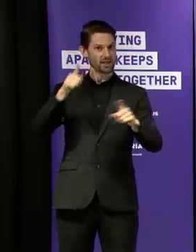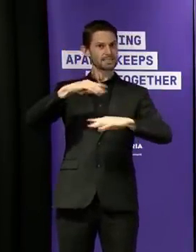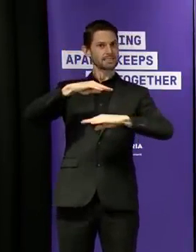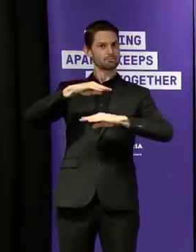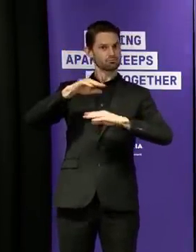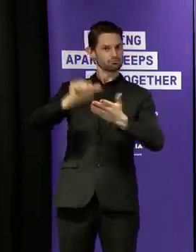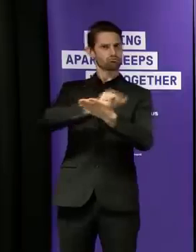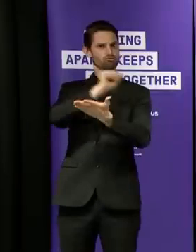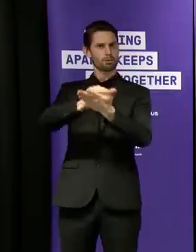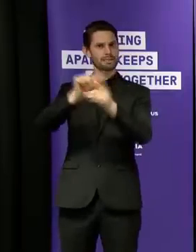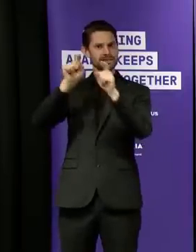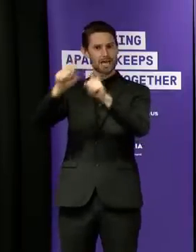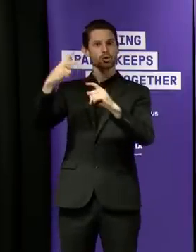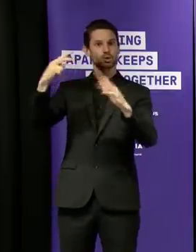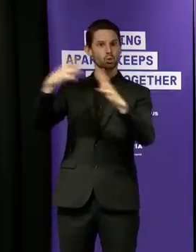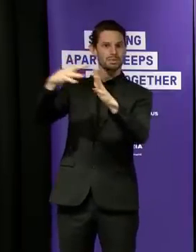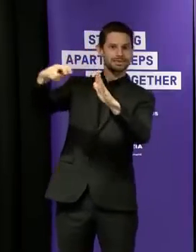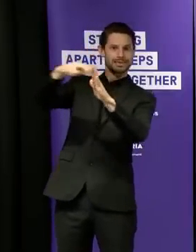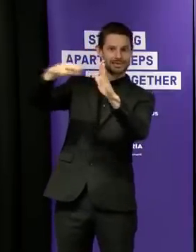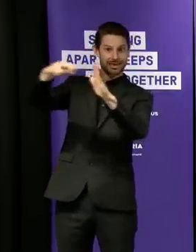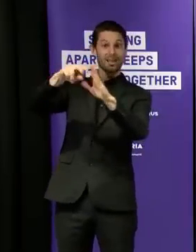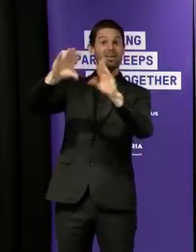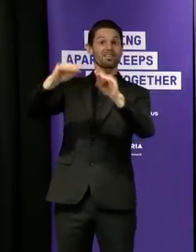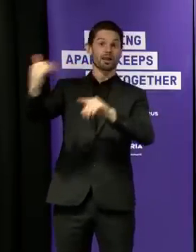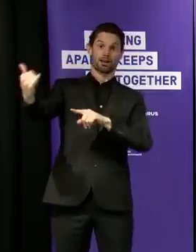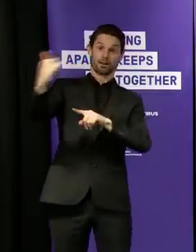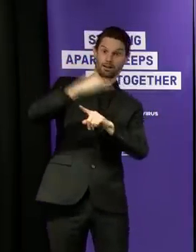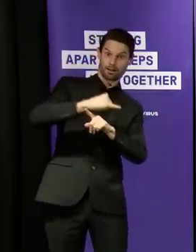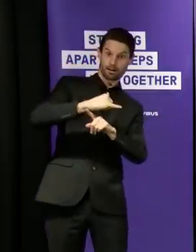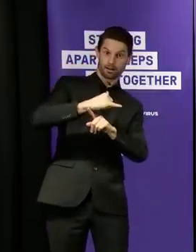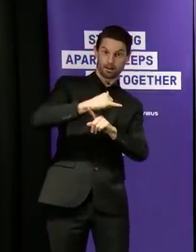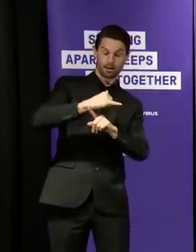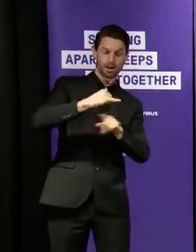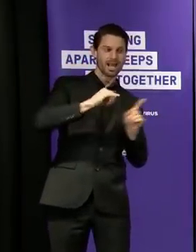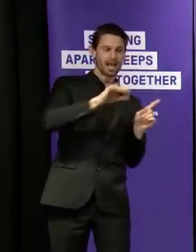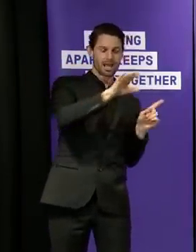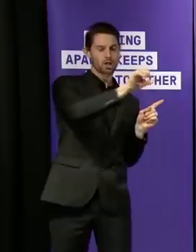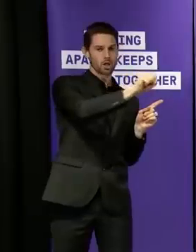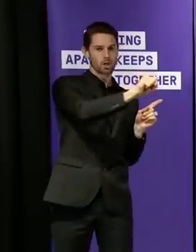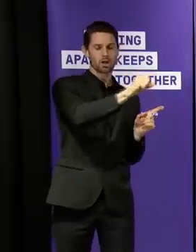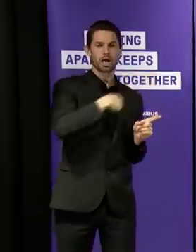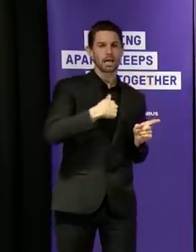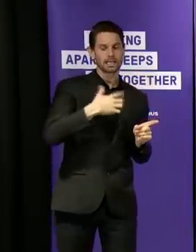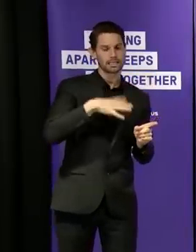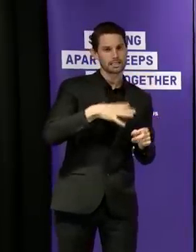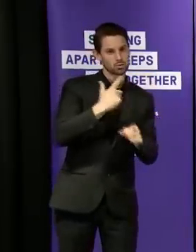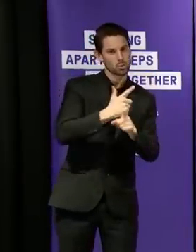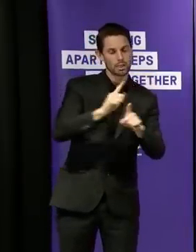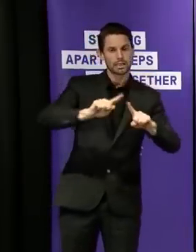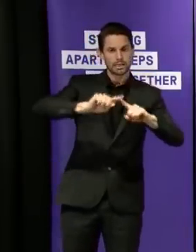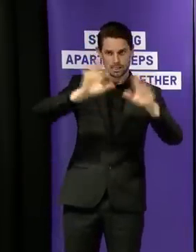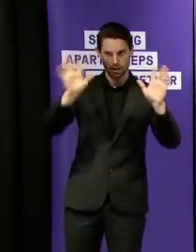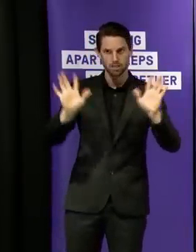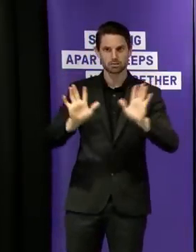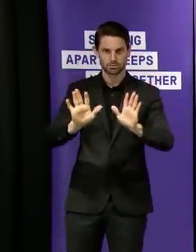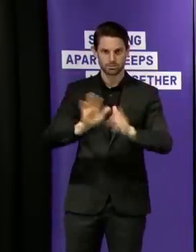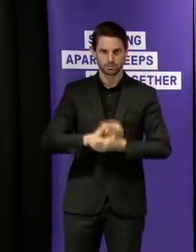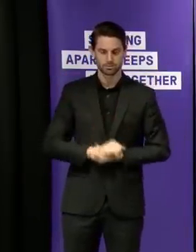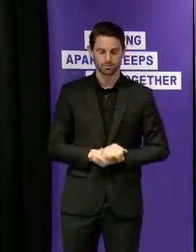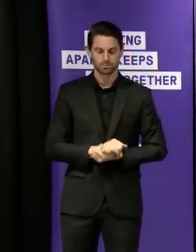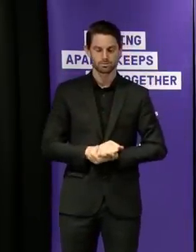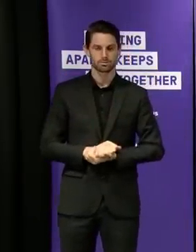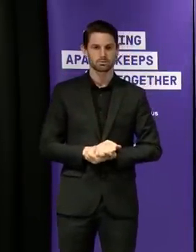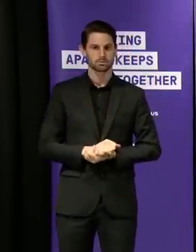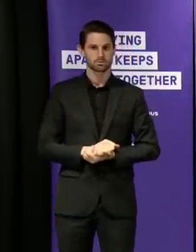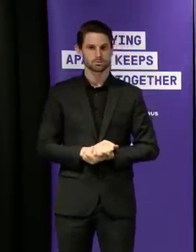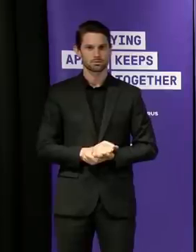doing that. But hang on, but Lundy, what you're asking me to forget, or just to sort of, for the sake of politeness, is that we were,